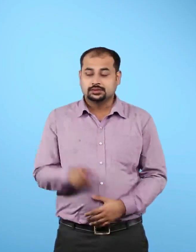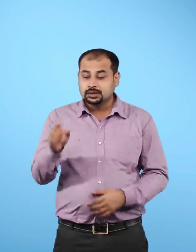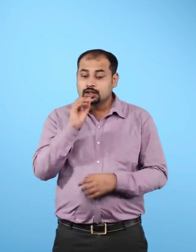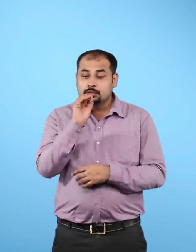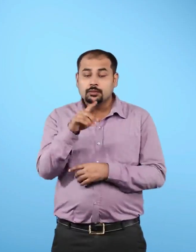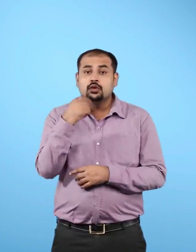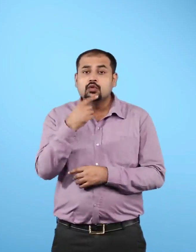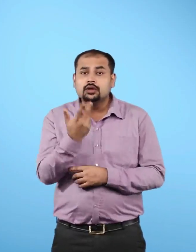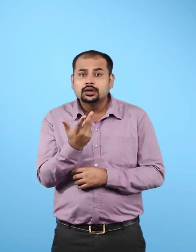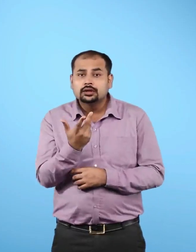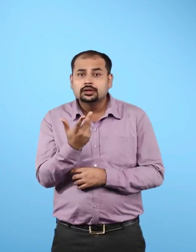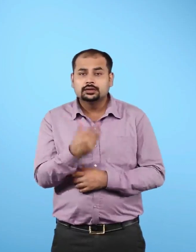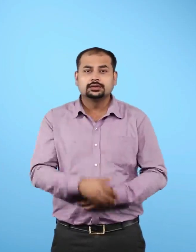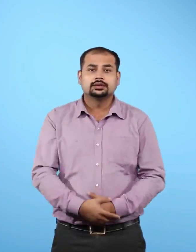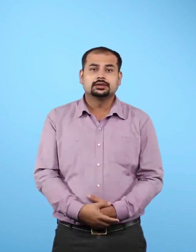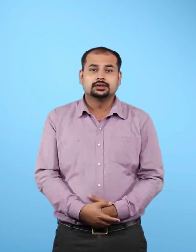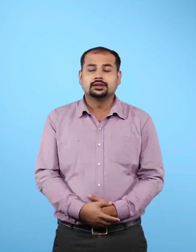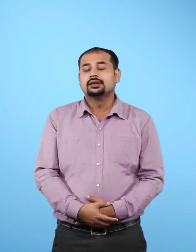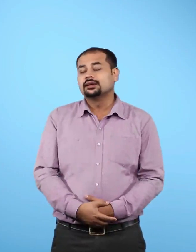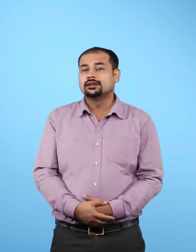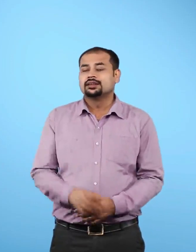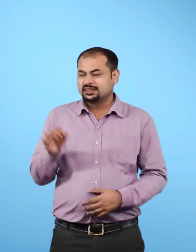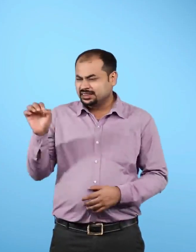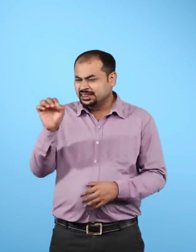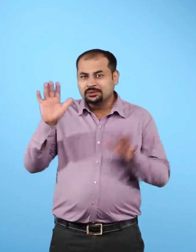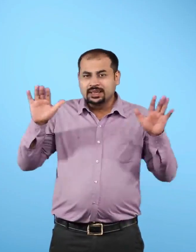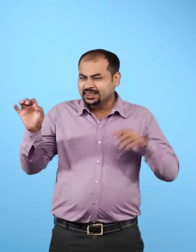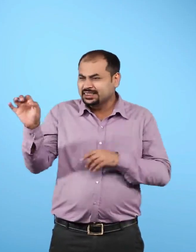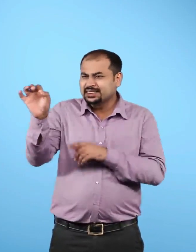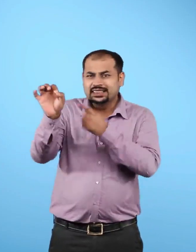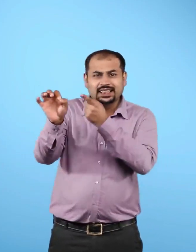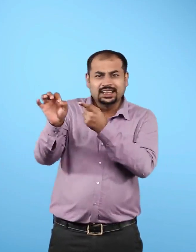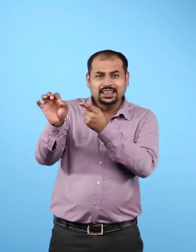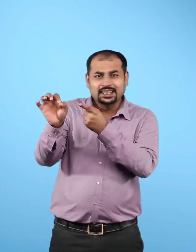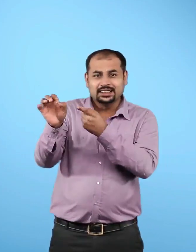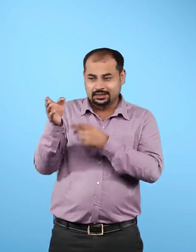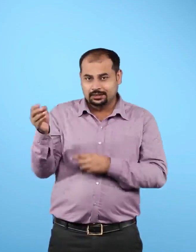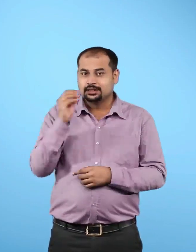This knowledge is given to us by one of the flies passing by.